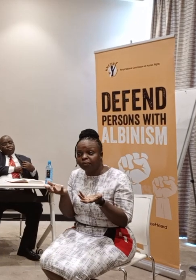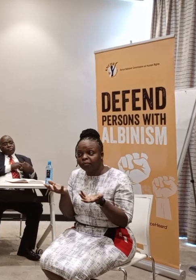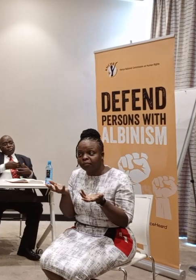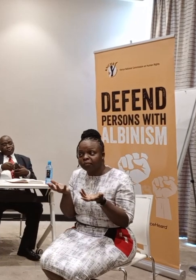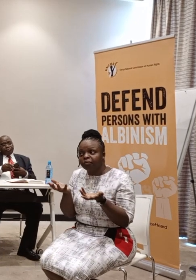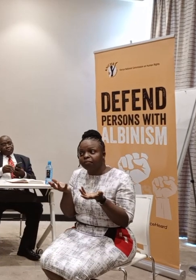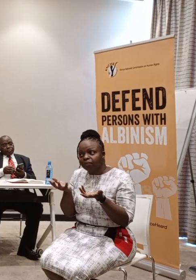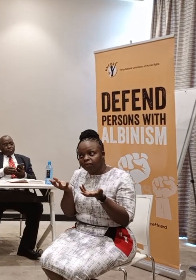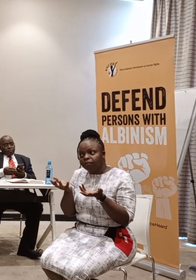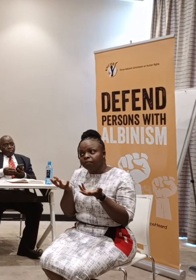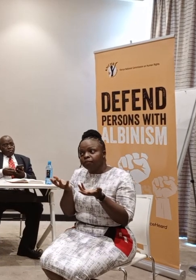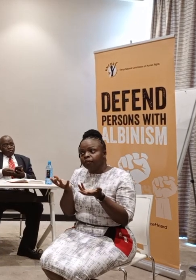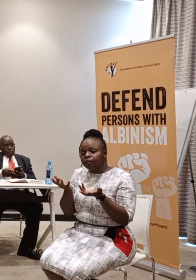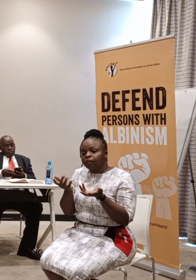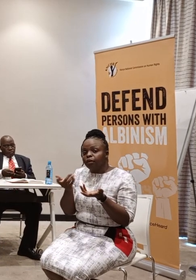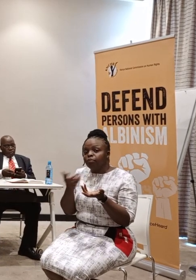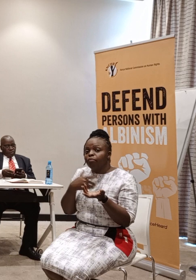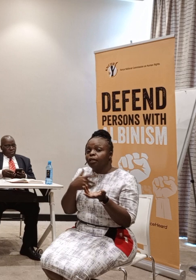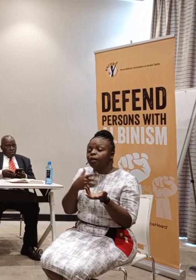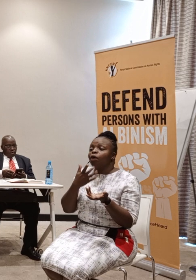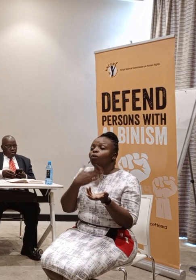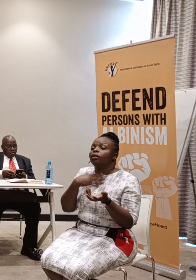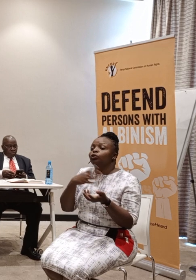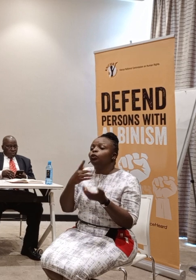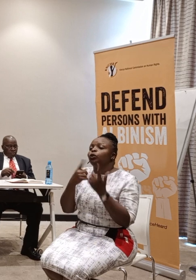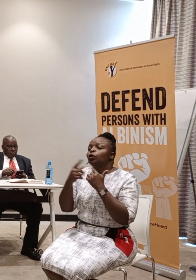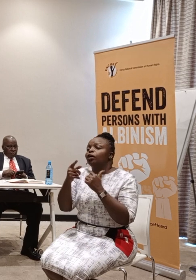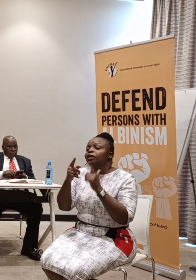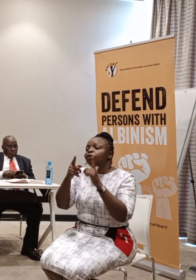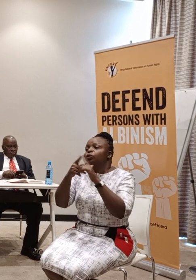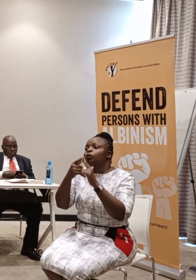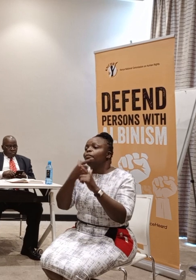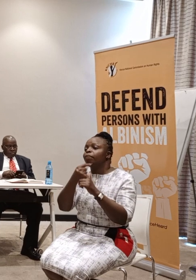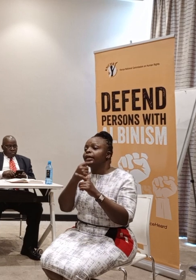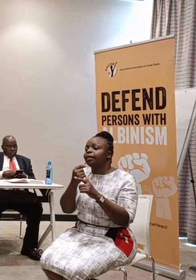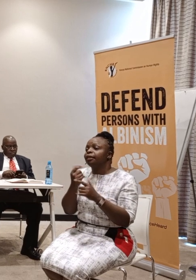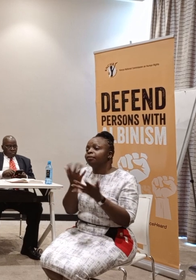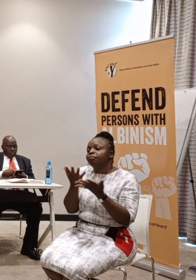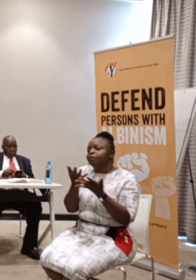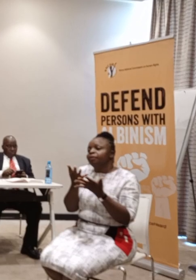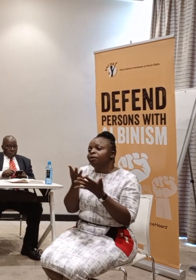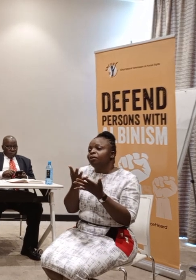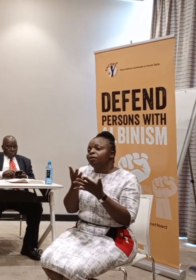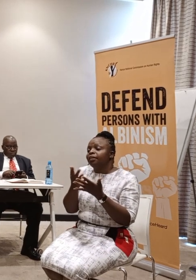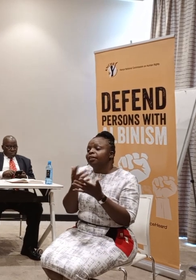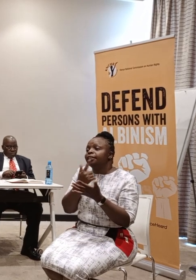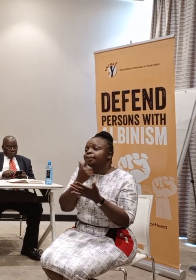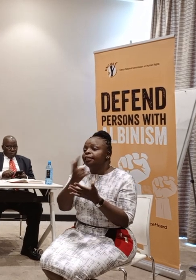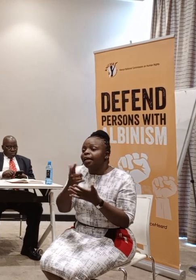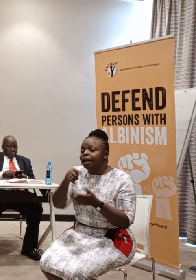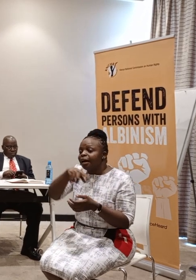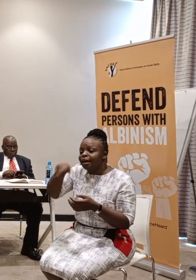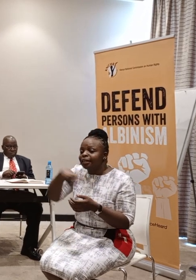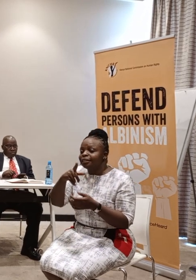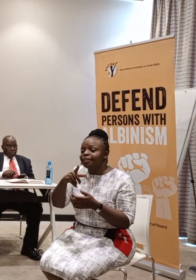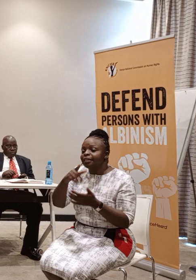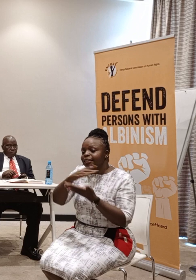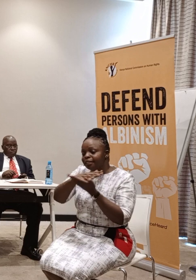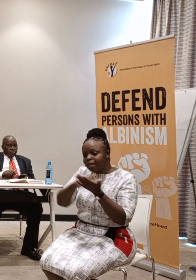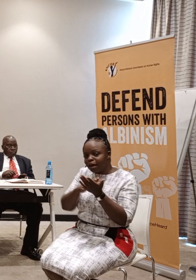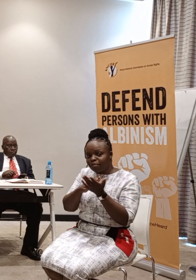Where is the problem? I want to go to the men. Tell us some of the attitudinal barriers. I was not counting